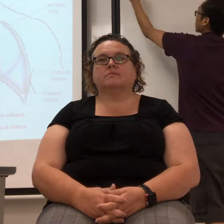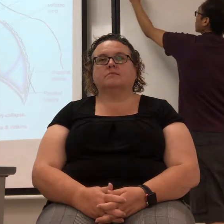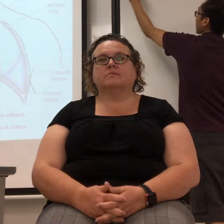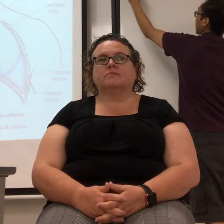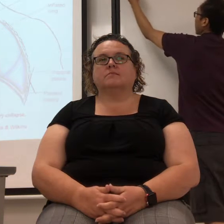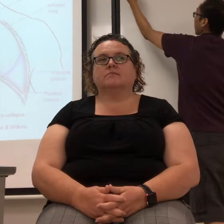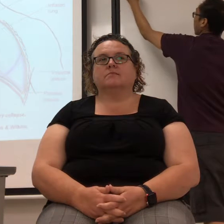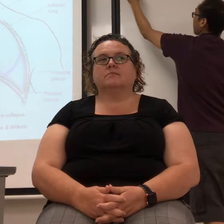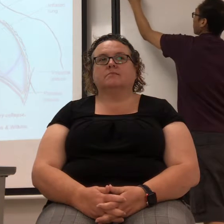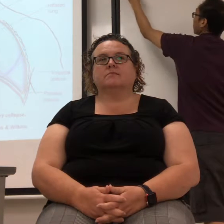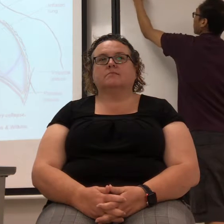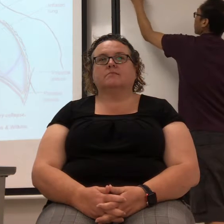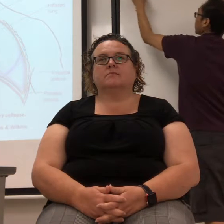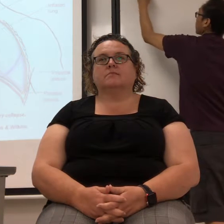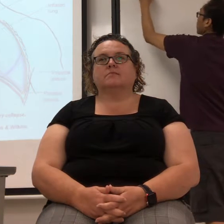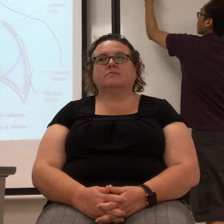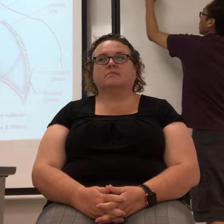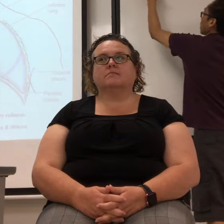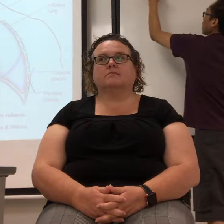So let's say